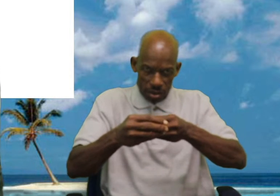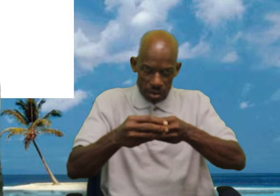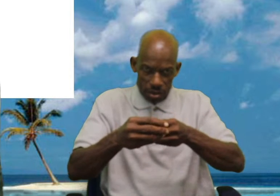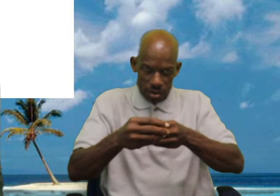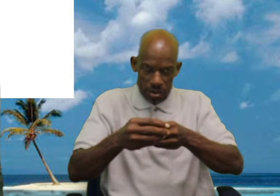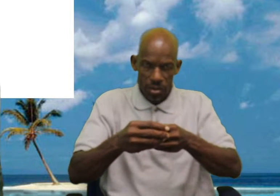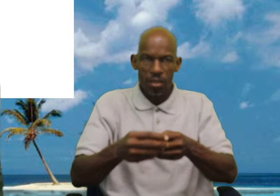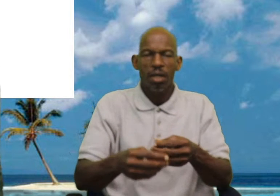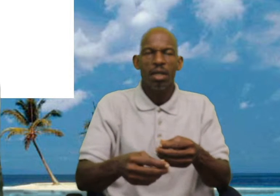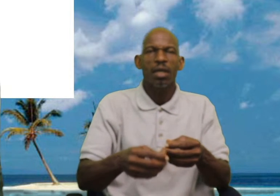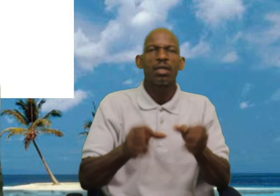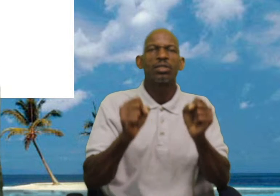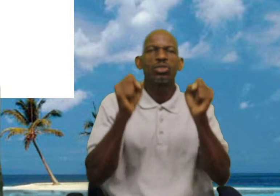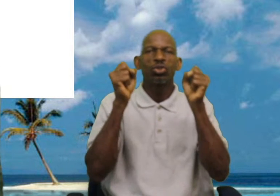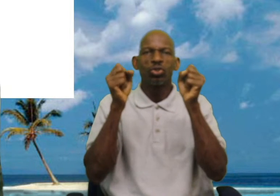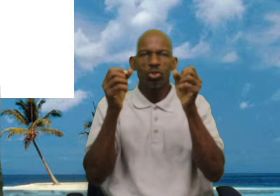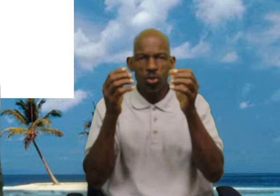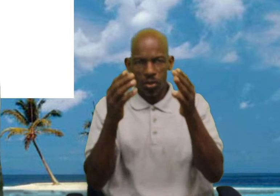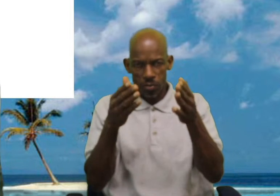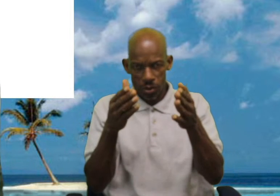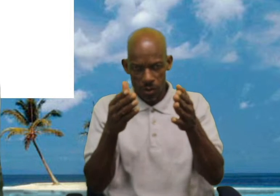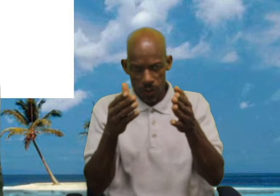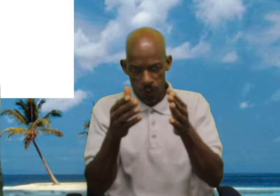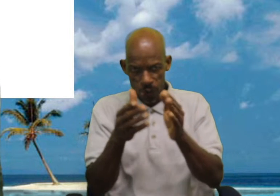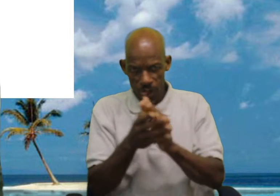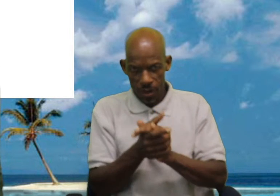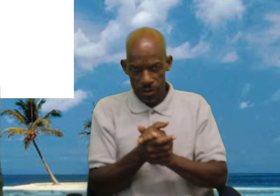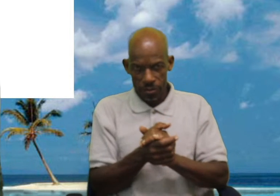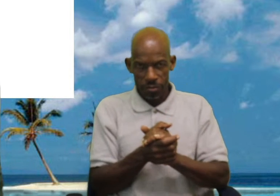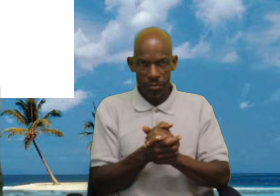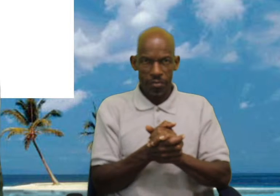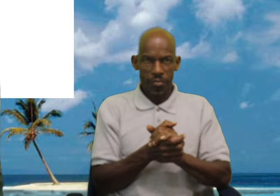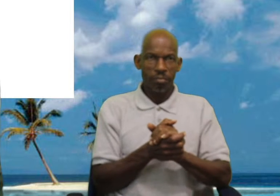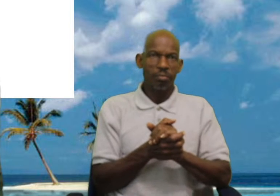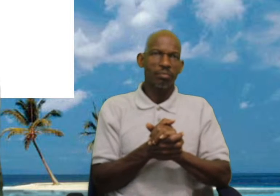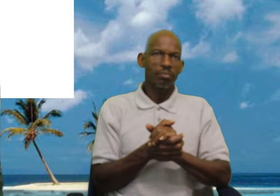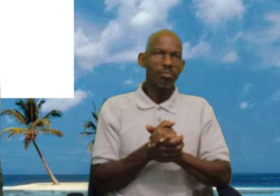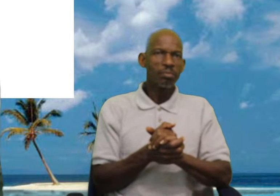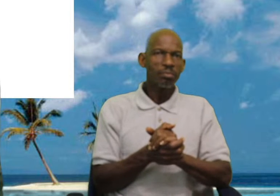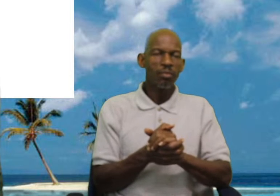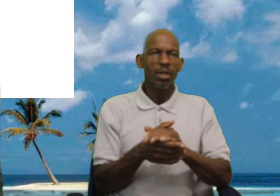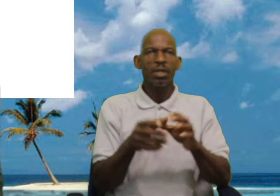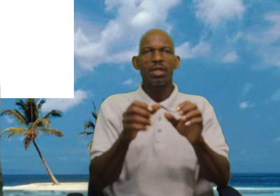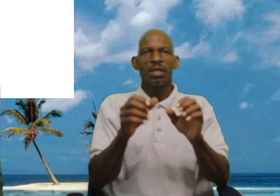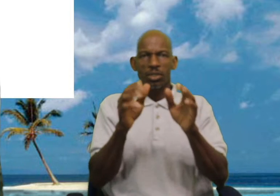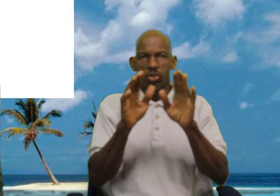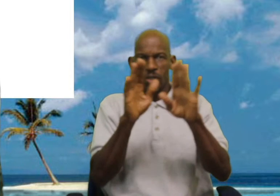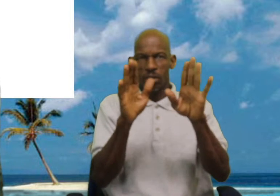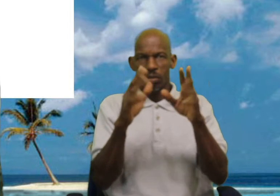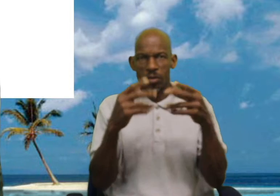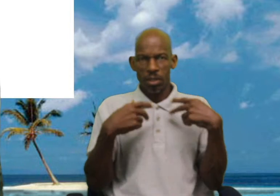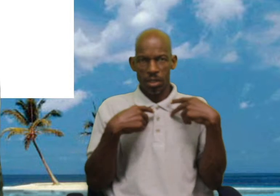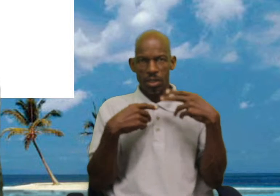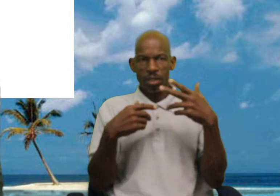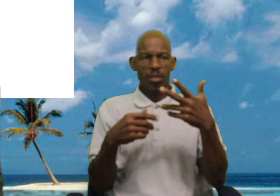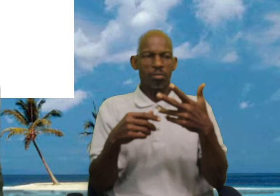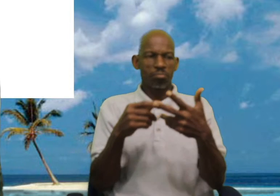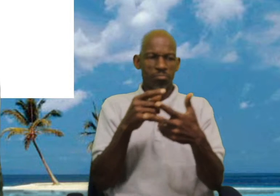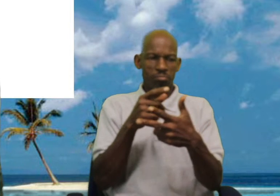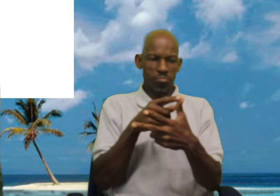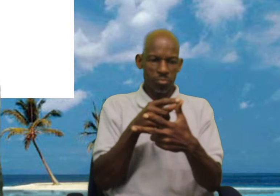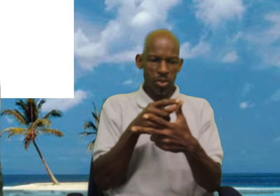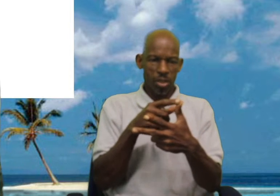the subject. We're looking at, in this particular case, we're looking at subject pronouns. The subject pronoun will replace